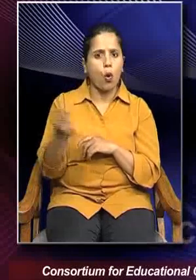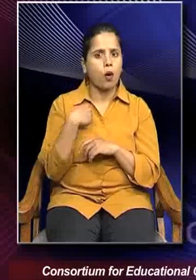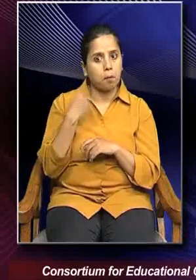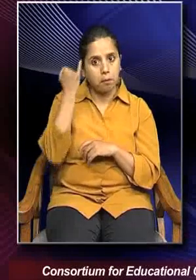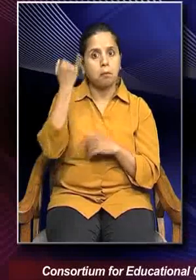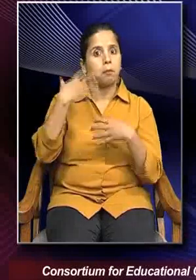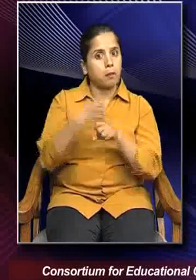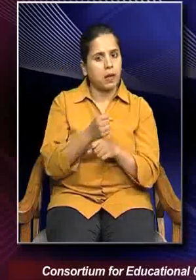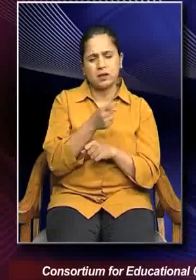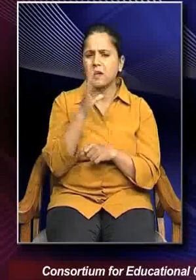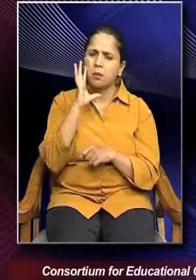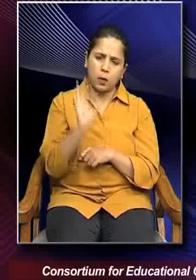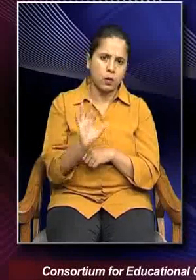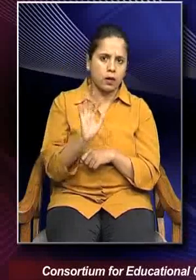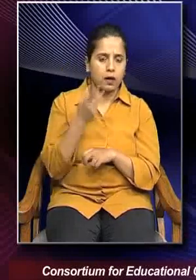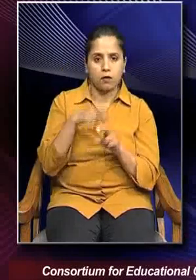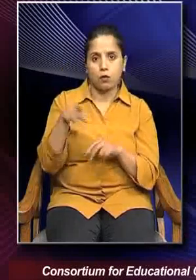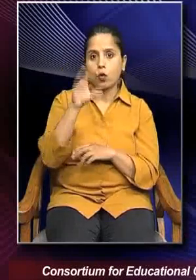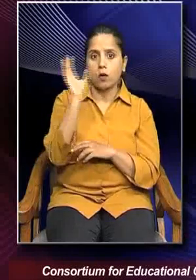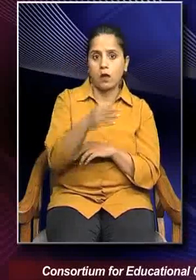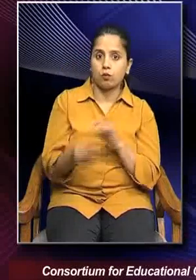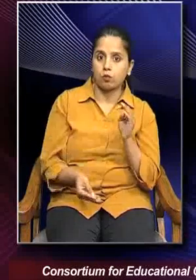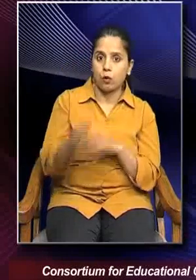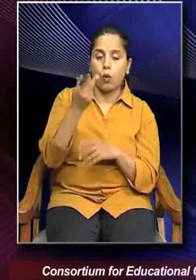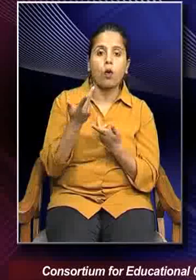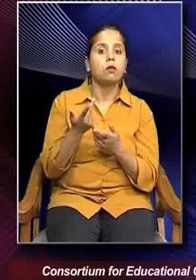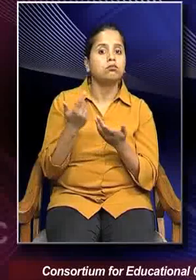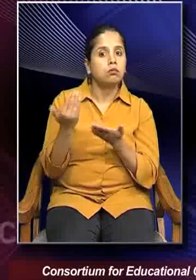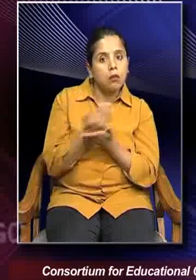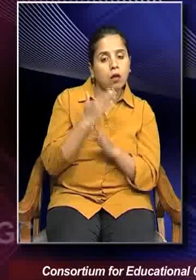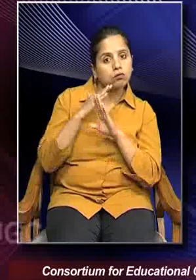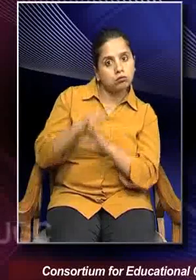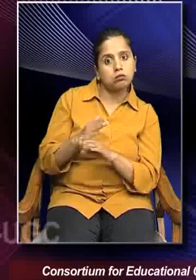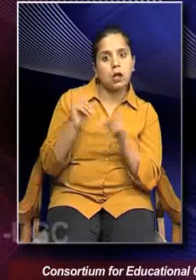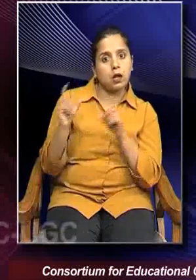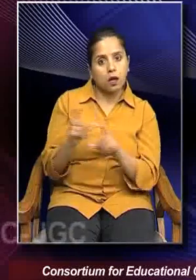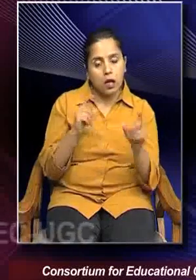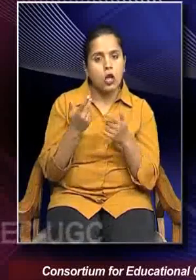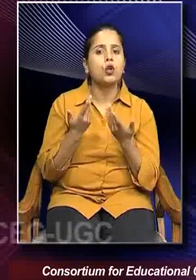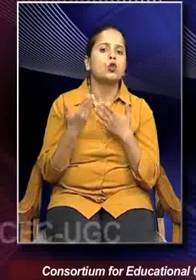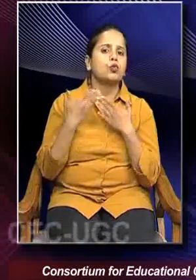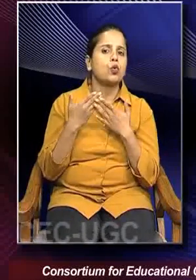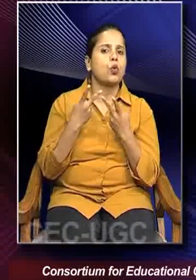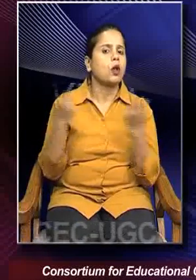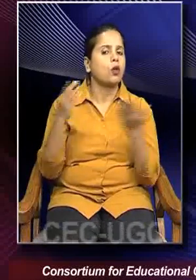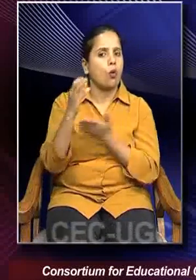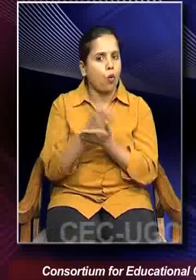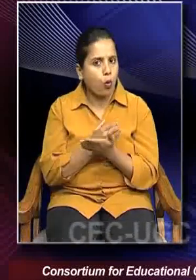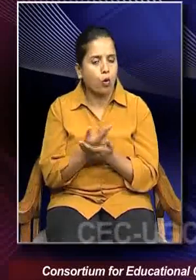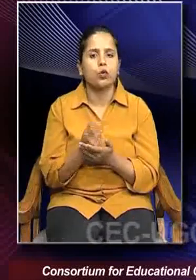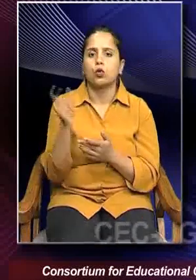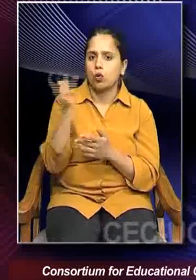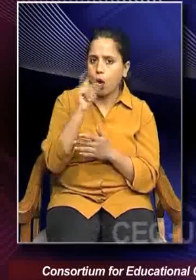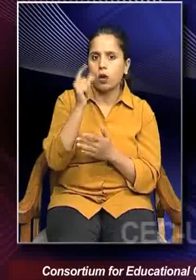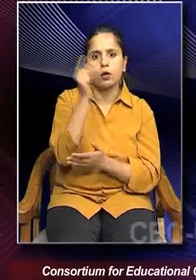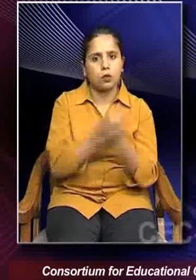which is of course important. So if we invest more into preventive care in our school curriculum, in our colleges and universities,